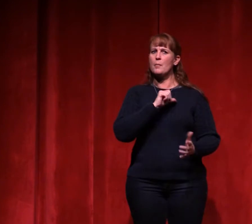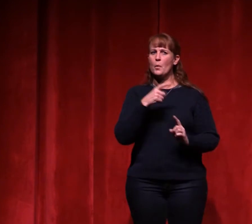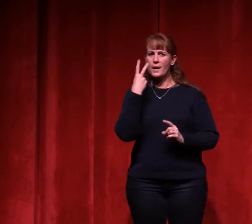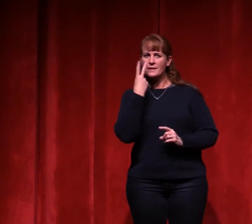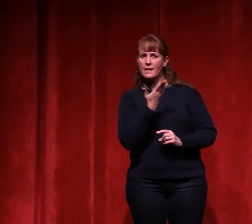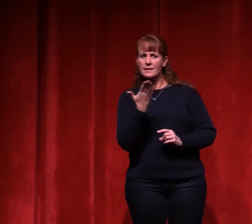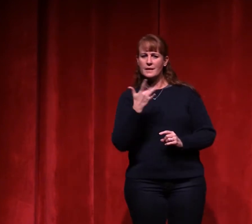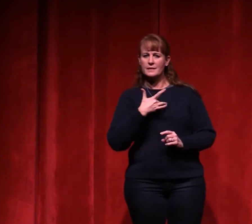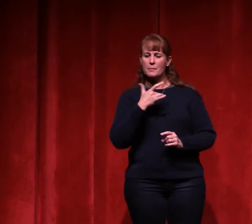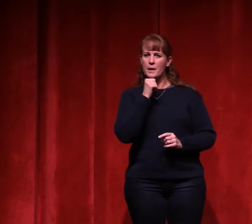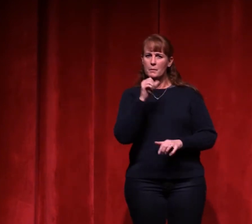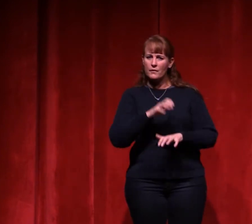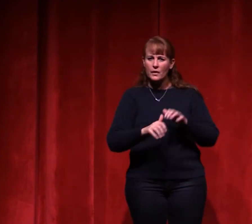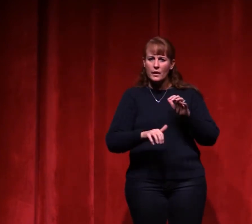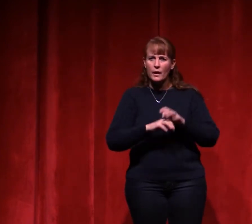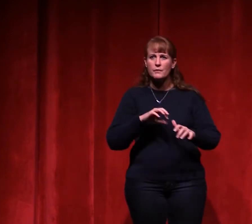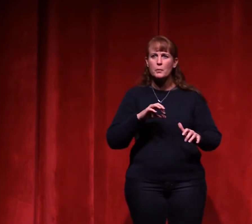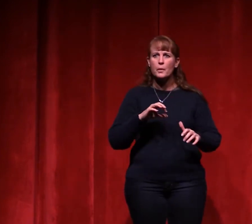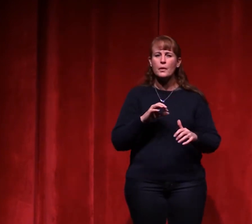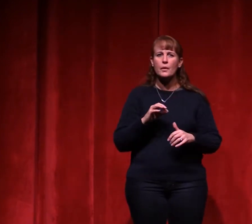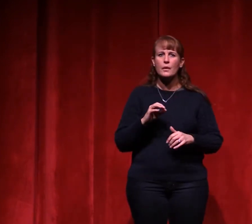that made me feel uncomfortable.